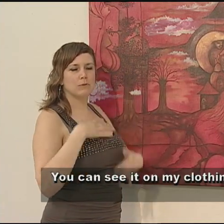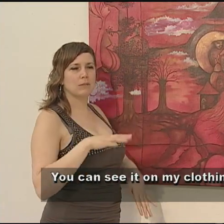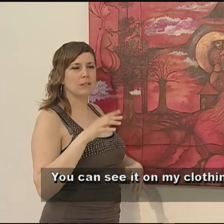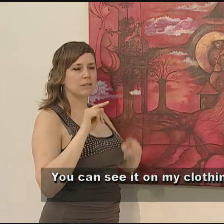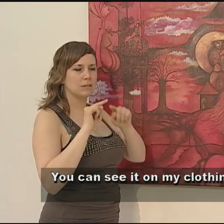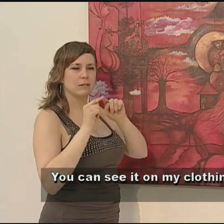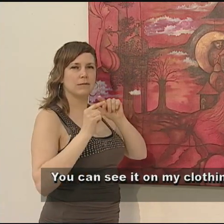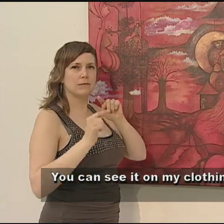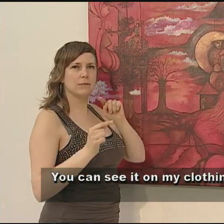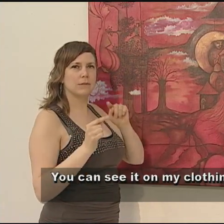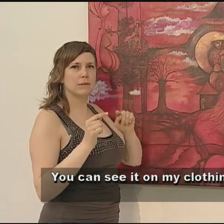my clothing.